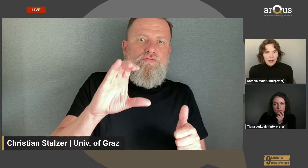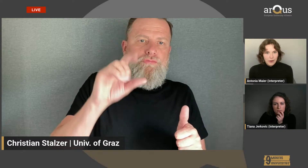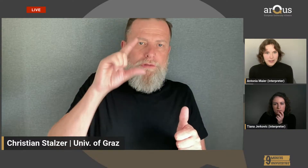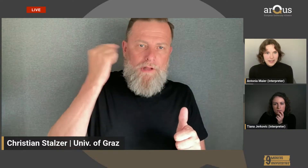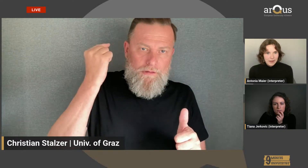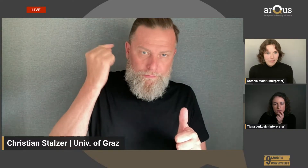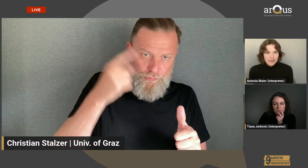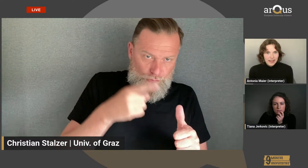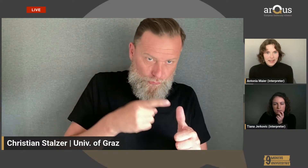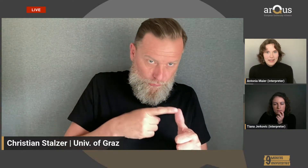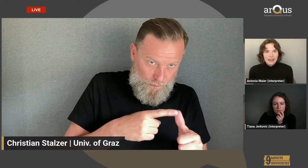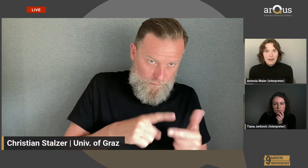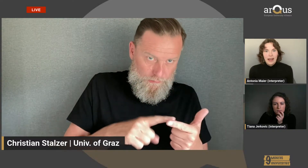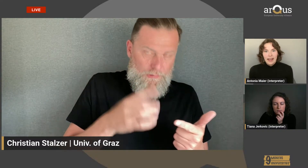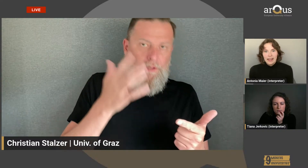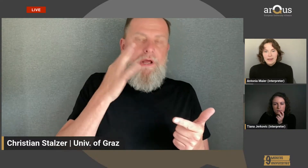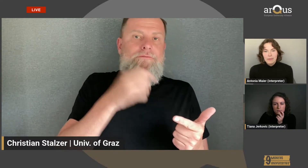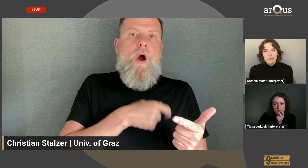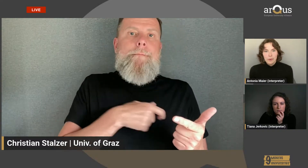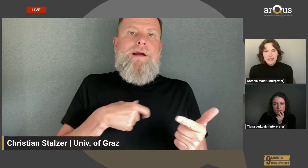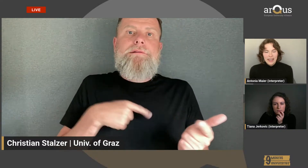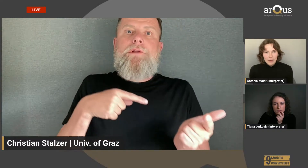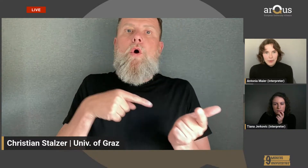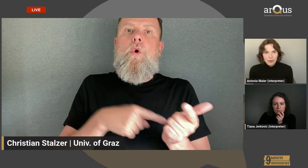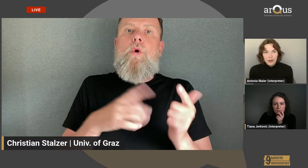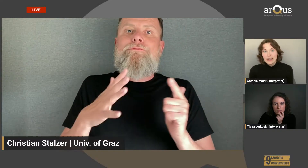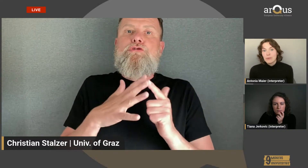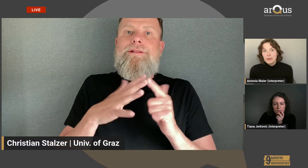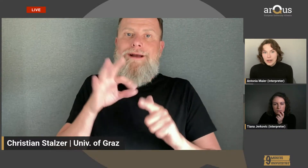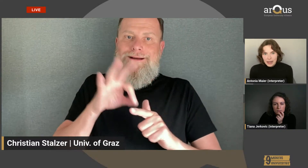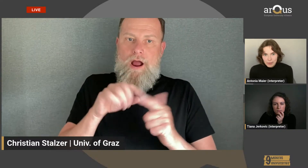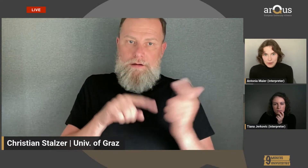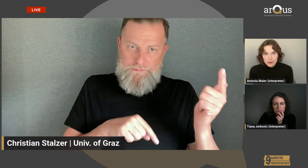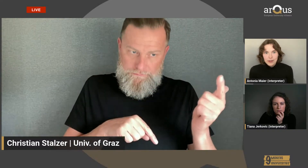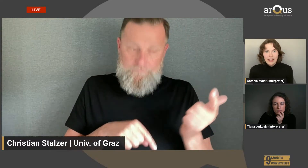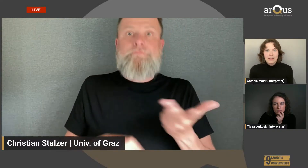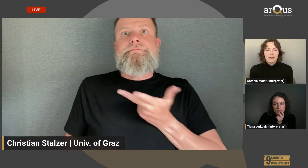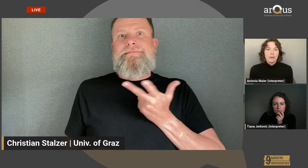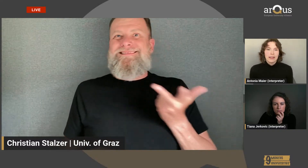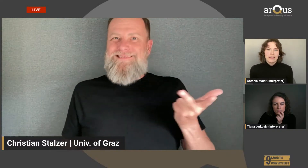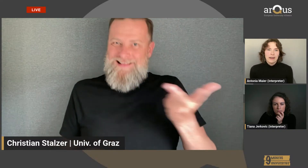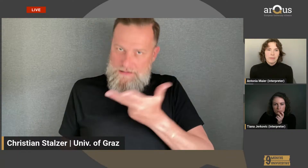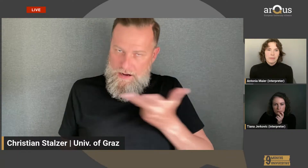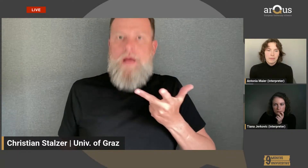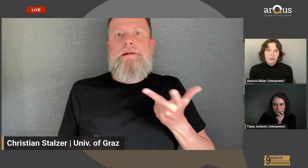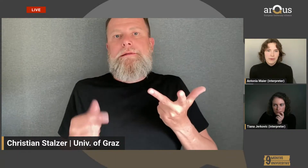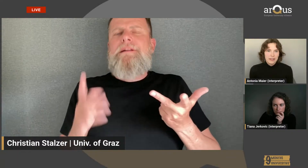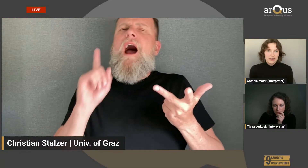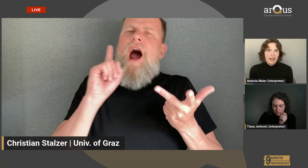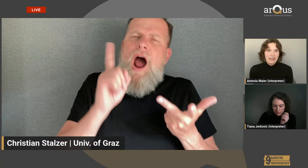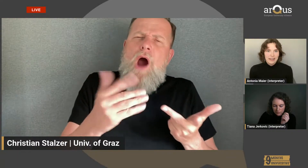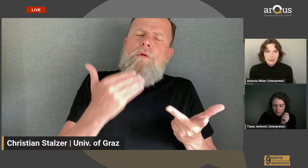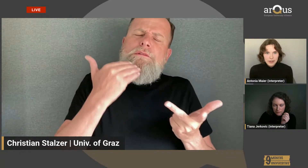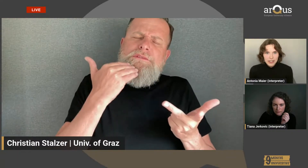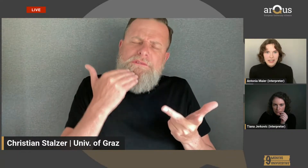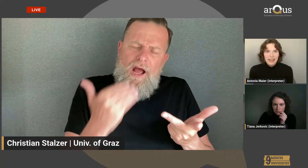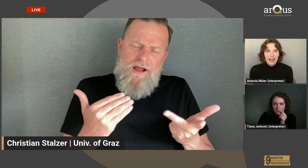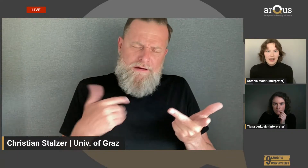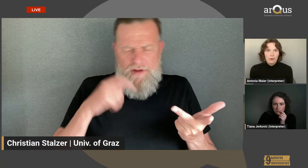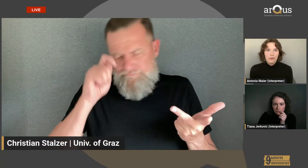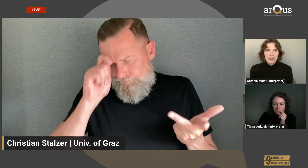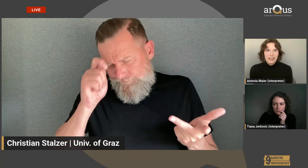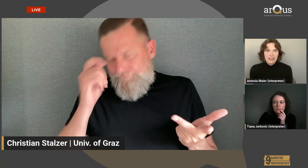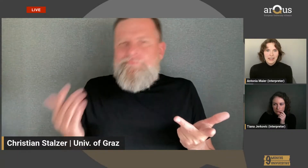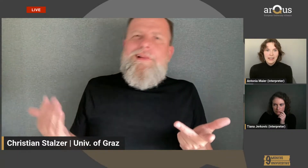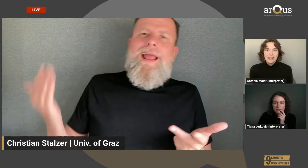really proud that I was able, or that we were able, together with Professor Nadia Gribic and